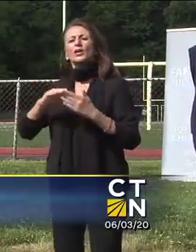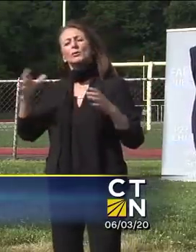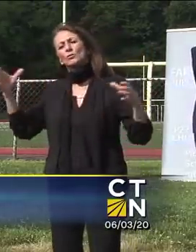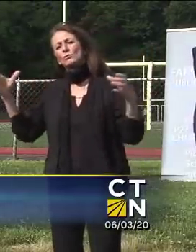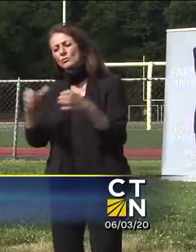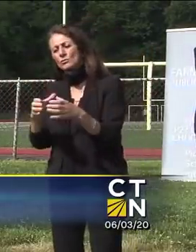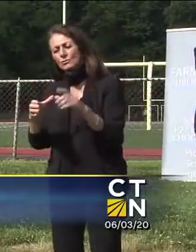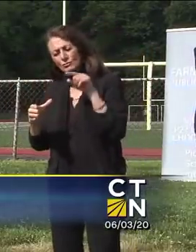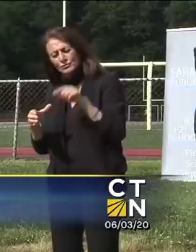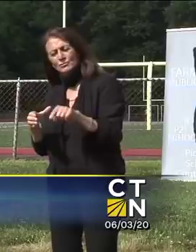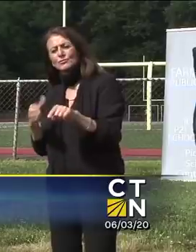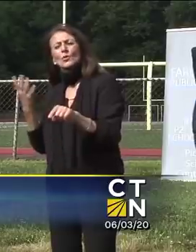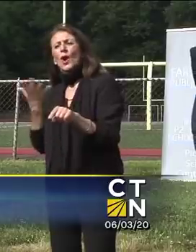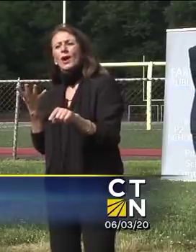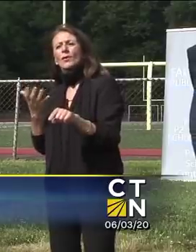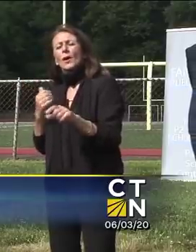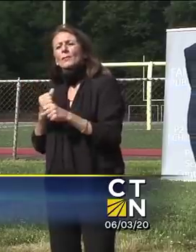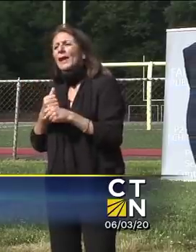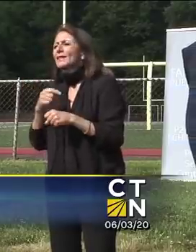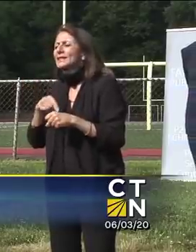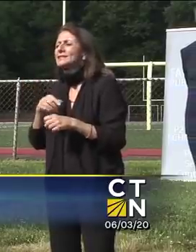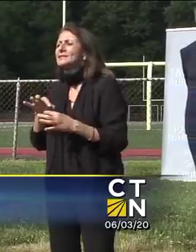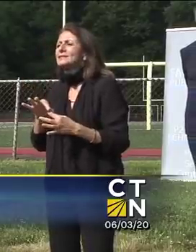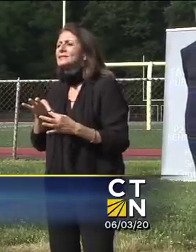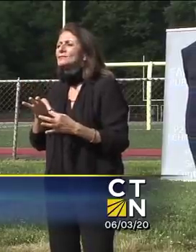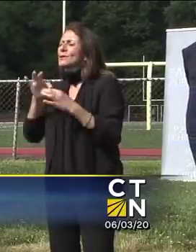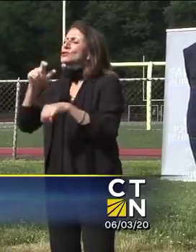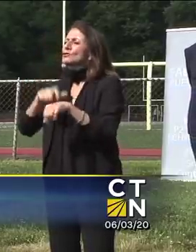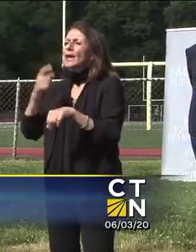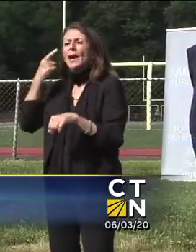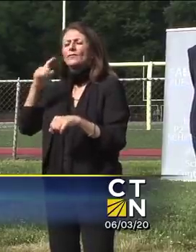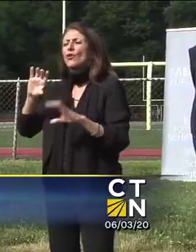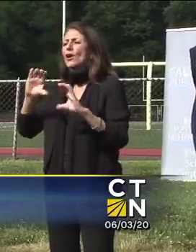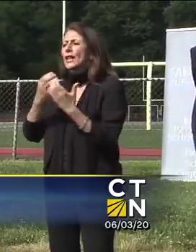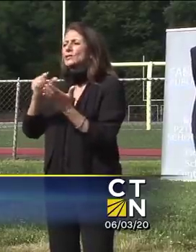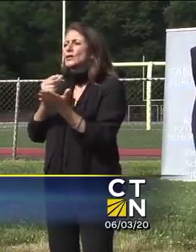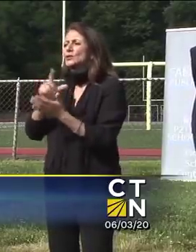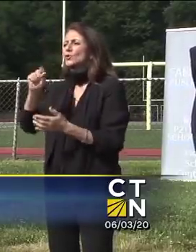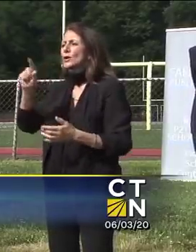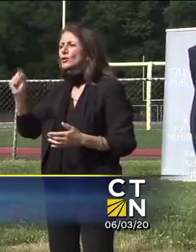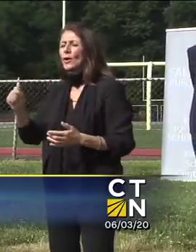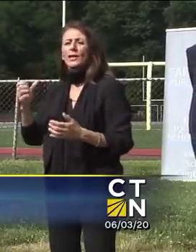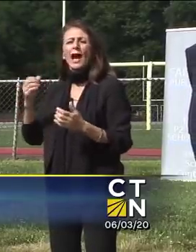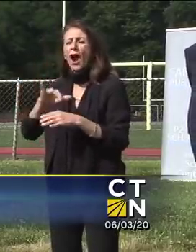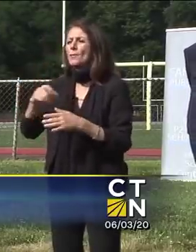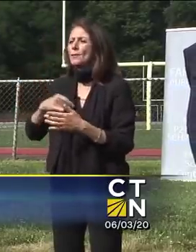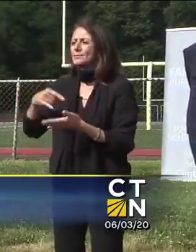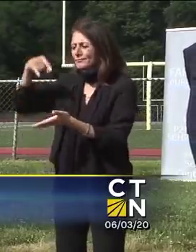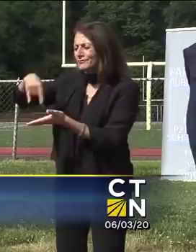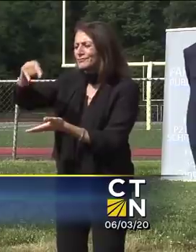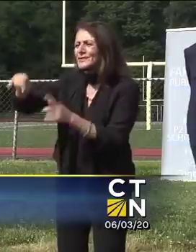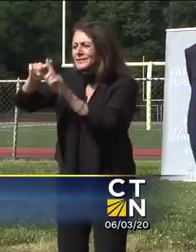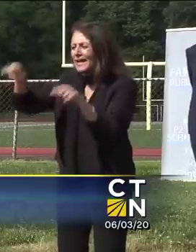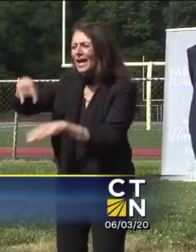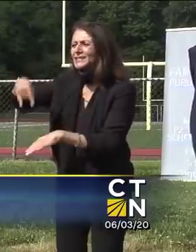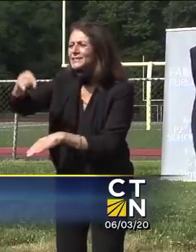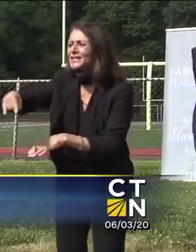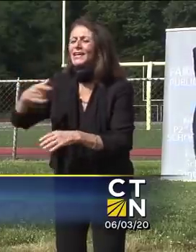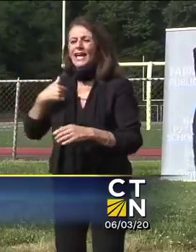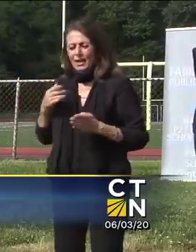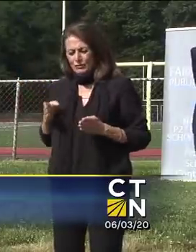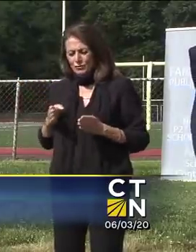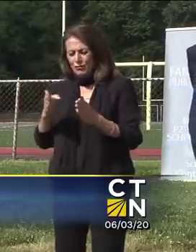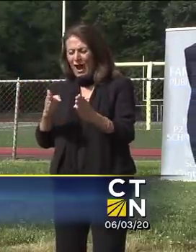part of making this time very special for the class of 2020, from lawn signs to the signs that you saw when you were driving